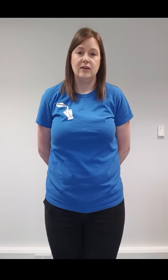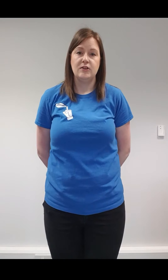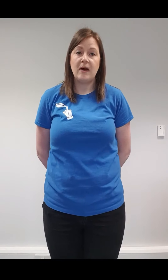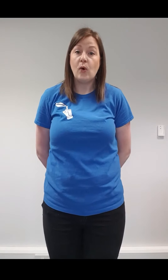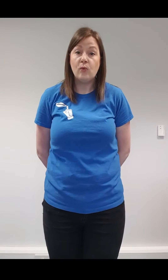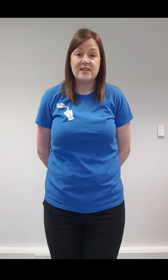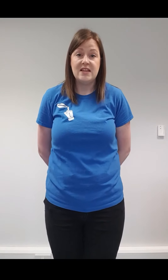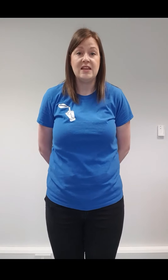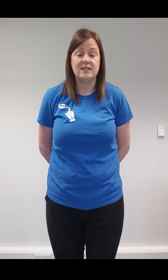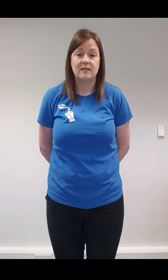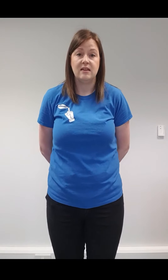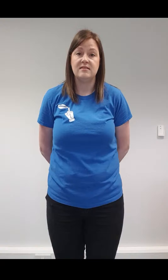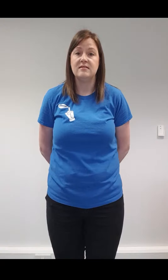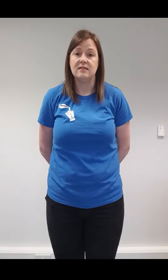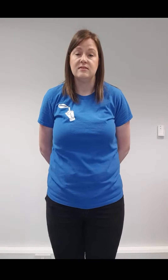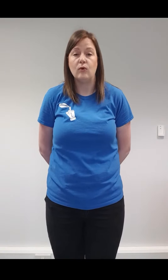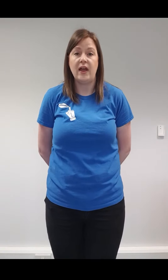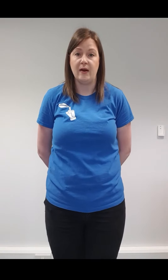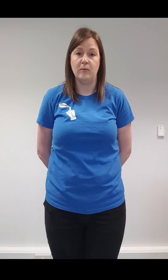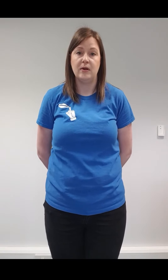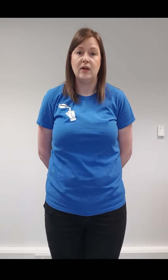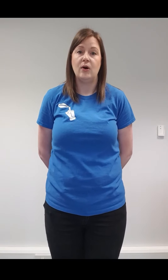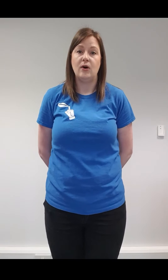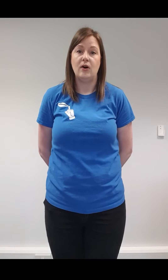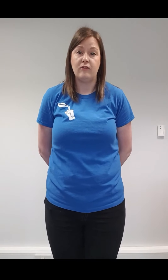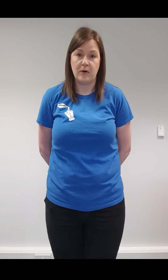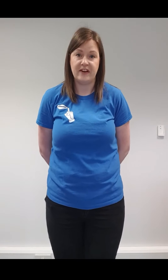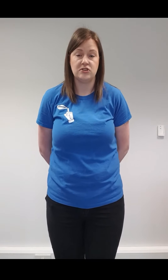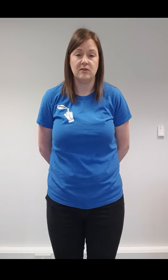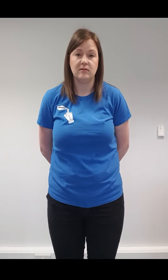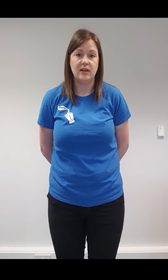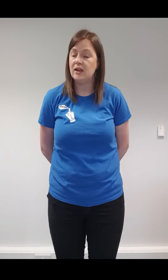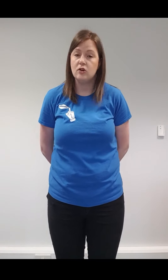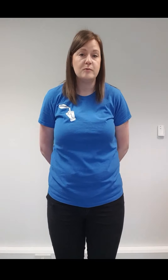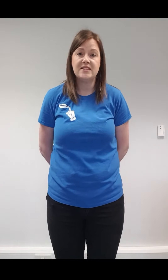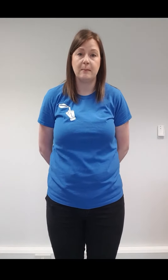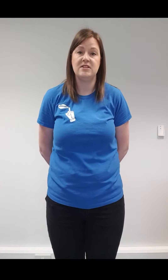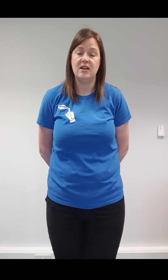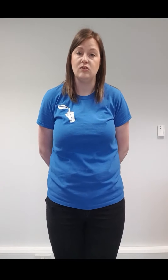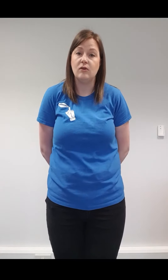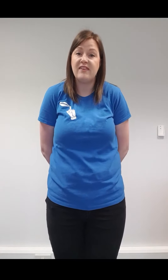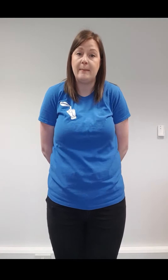You might not always need the assistance or the help of a professional. It could be somebody in your